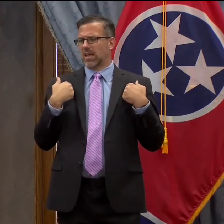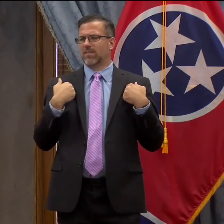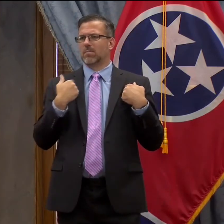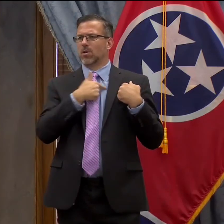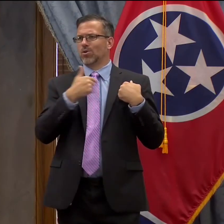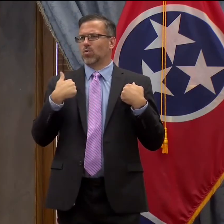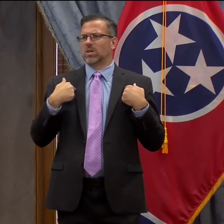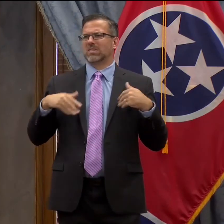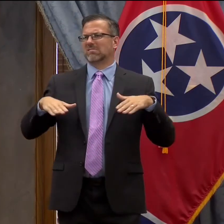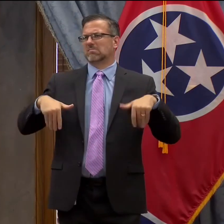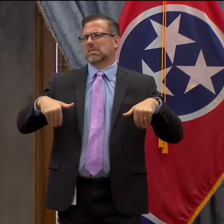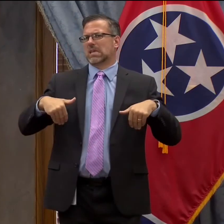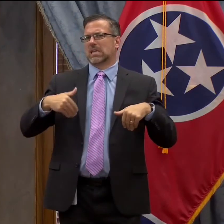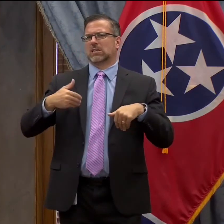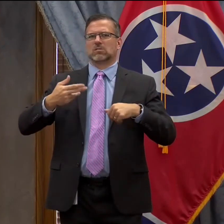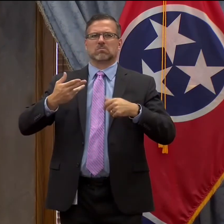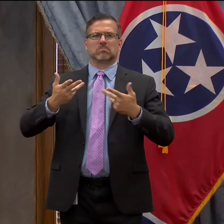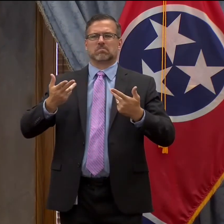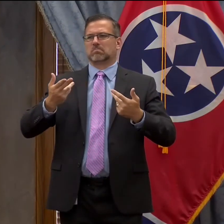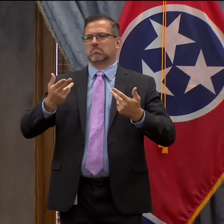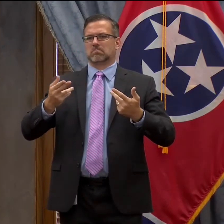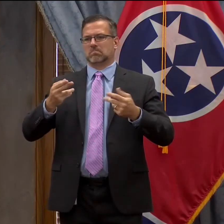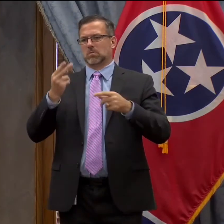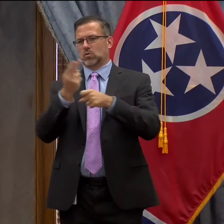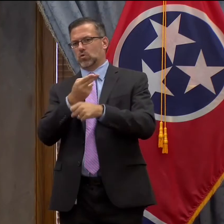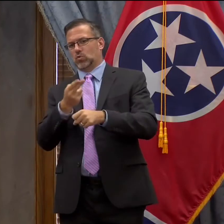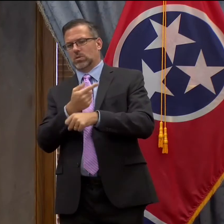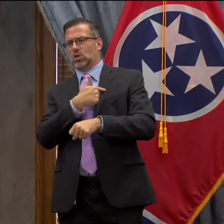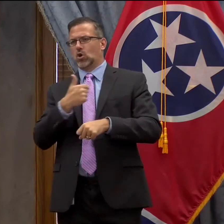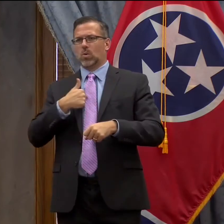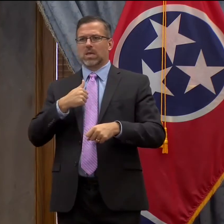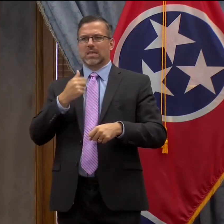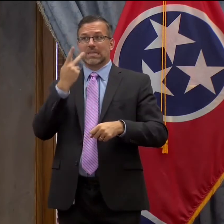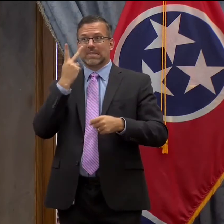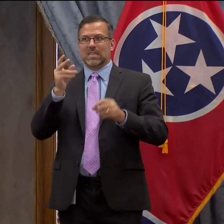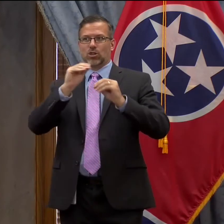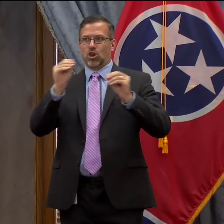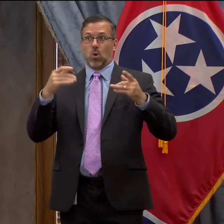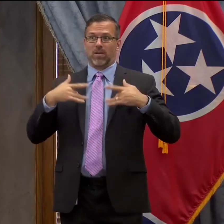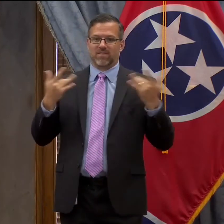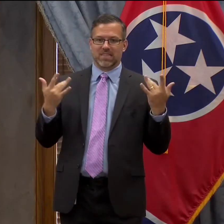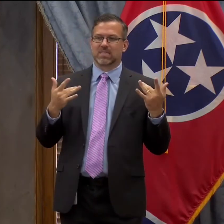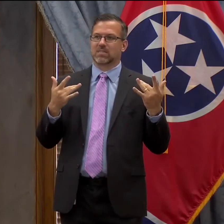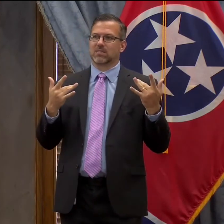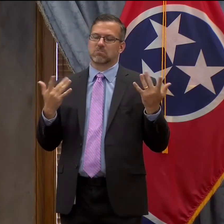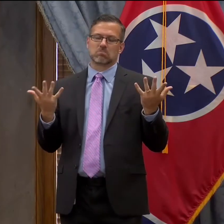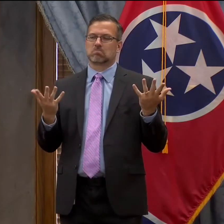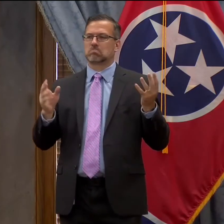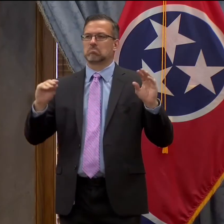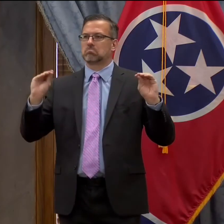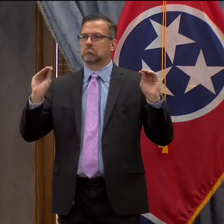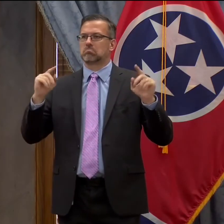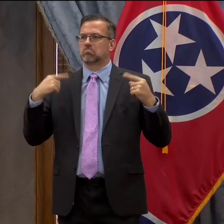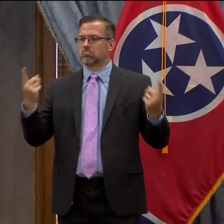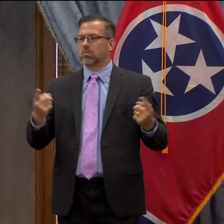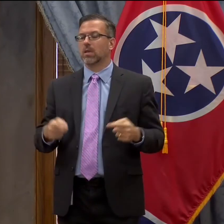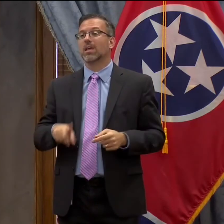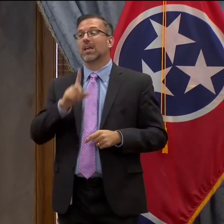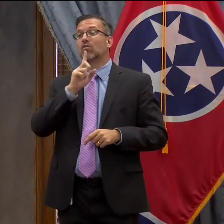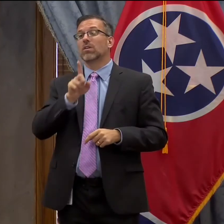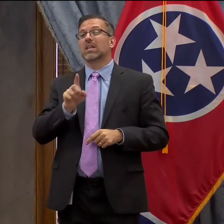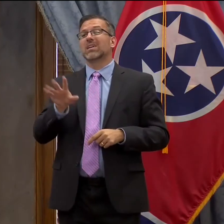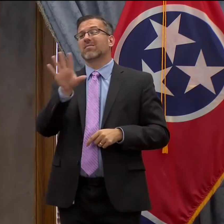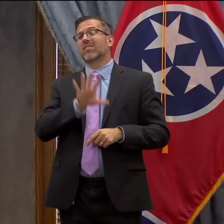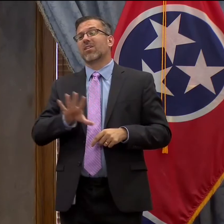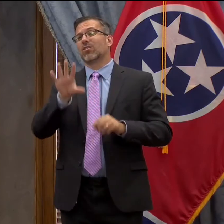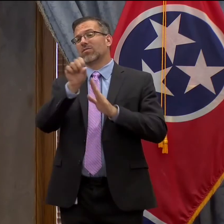there hasn't been a time or an event when we thought someone's life was at danger, but it really is up. This whole thing across